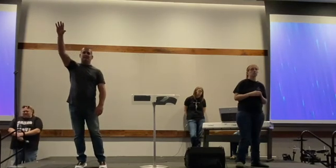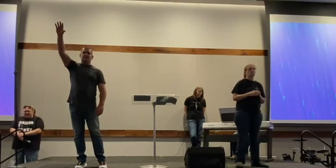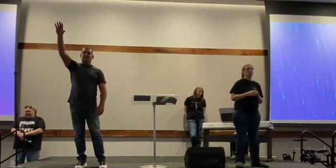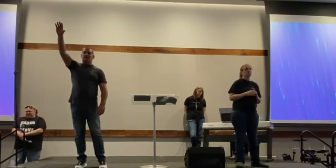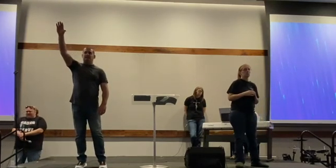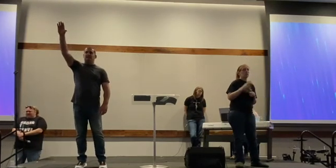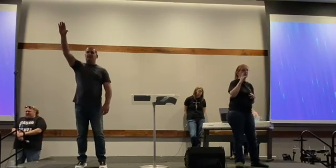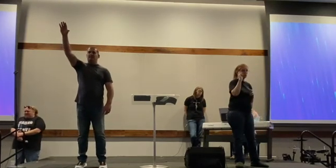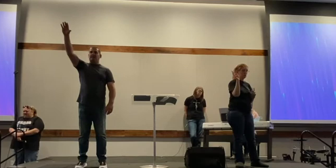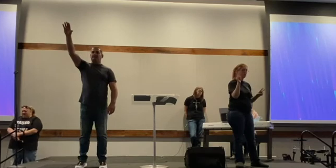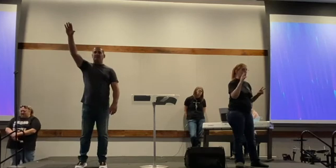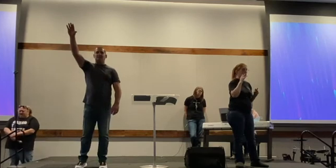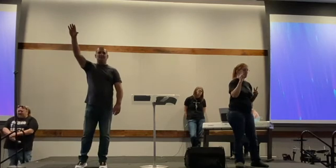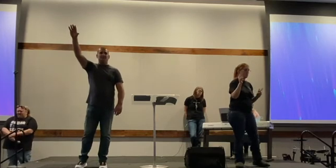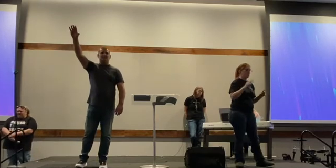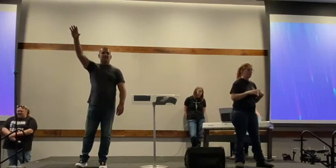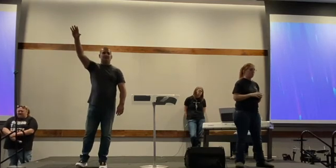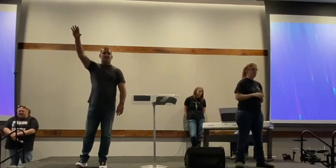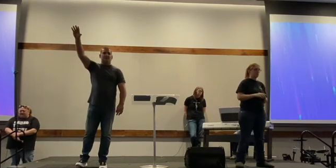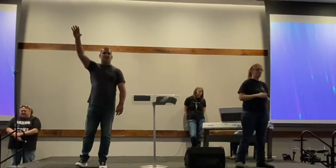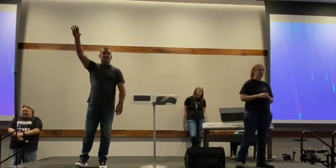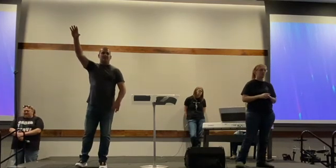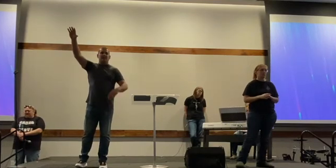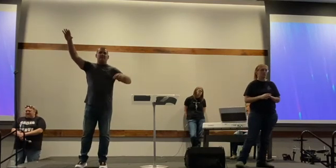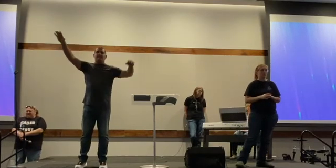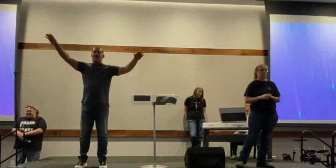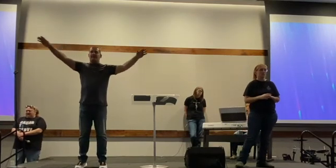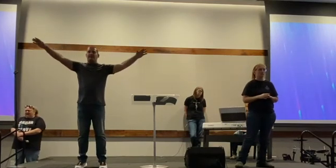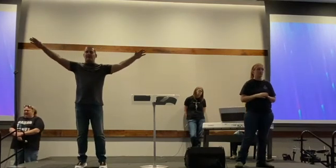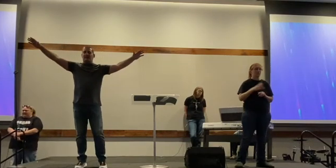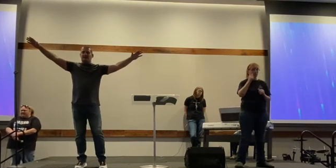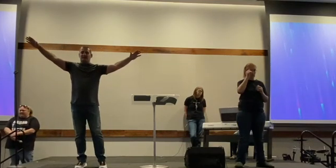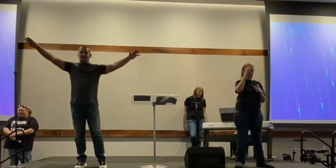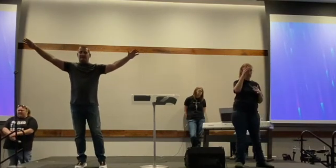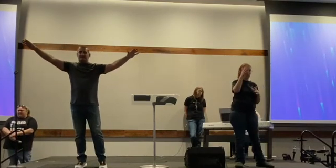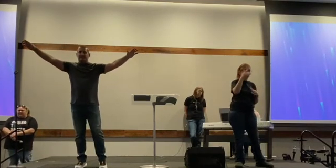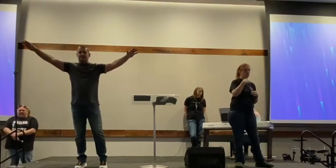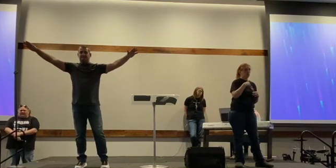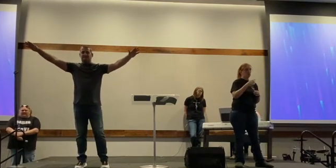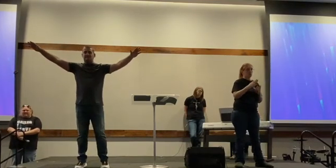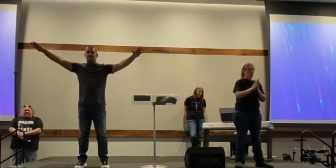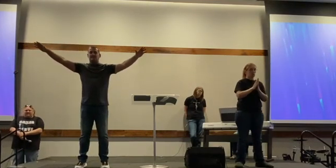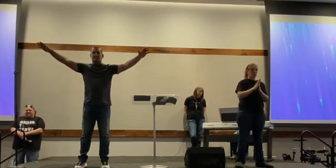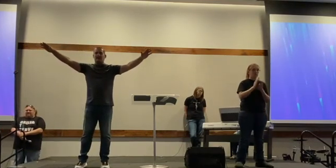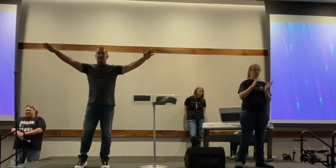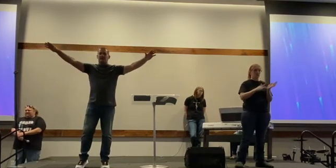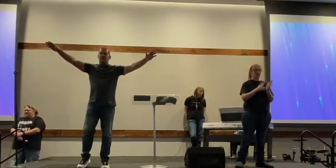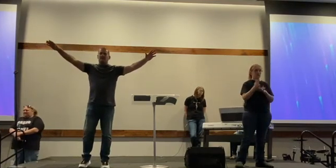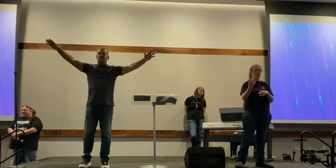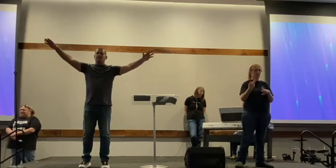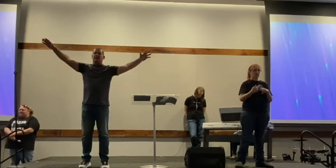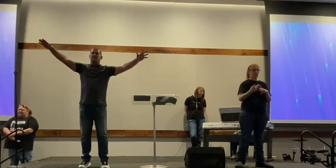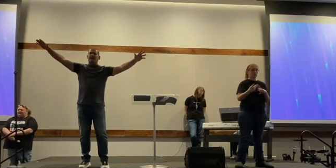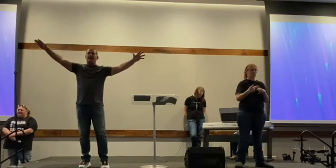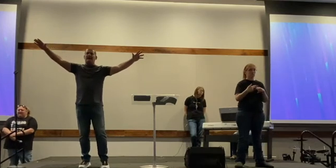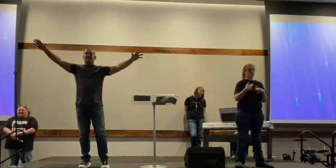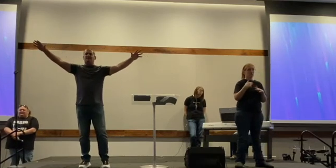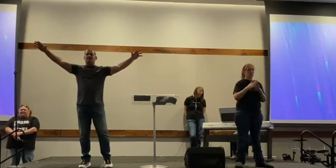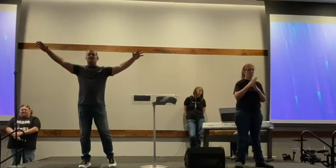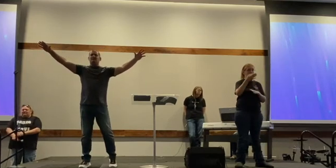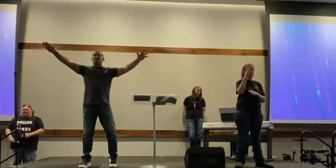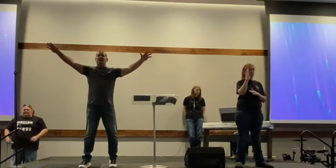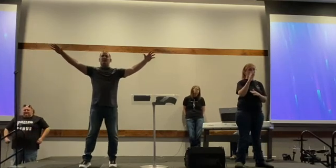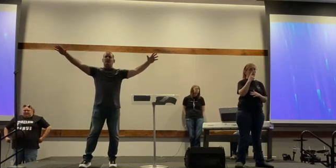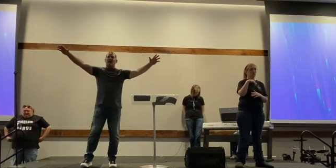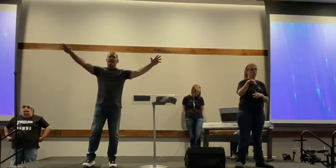you. Yeah, I see you. Heavenly Father, I pray in Jesus' name. Lord, I pray, God, that